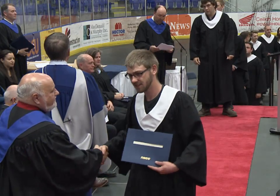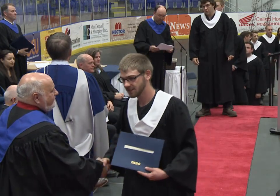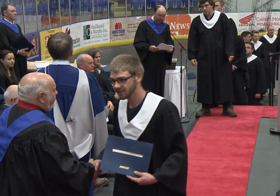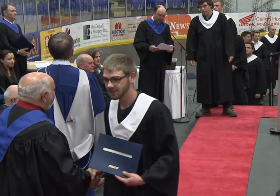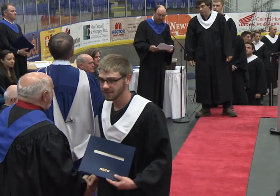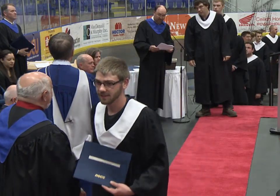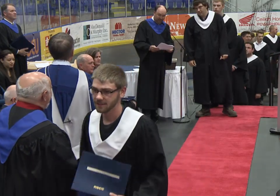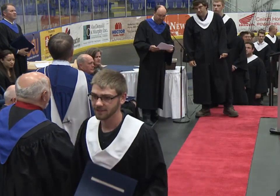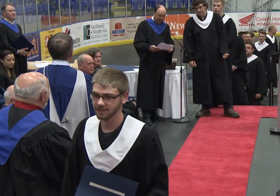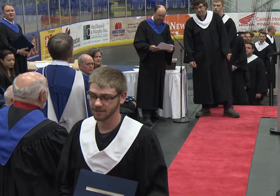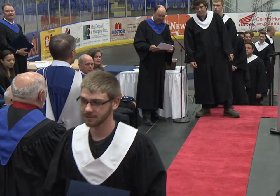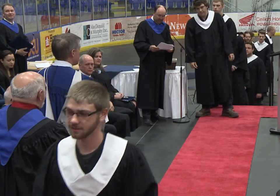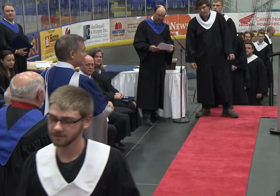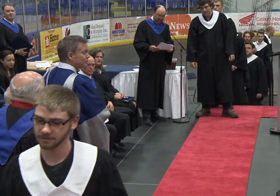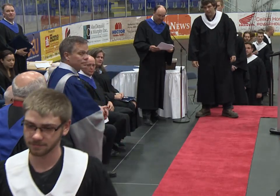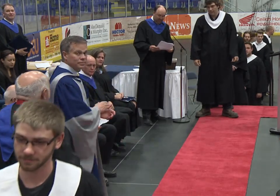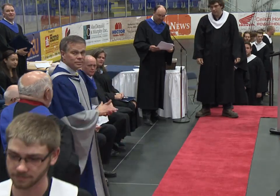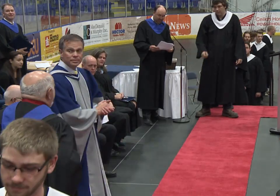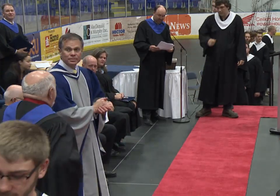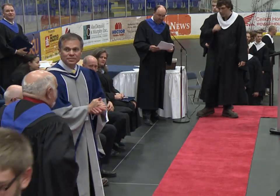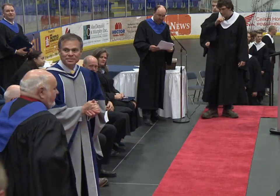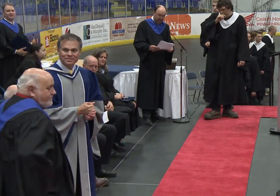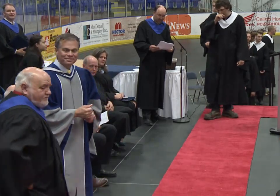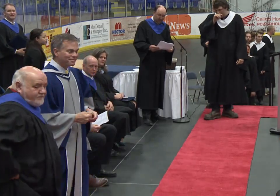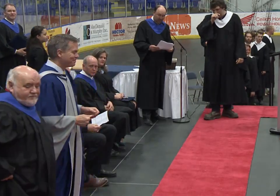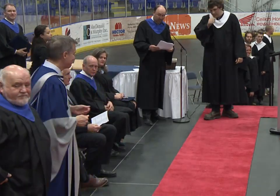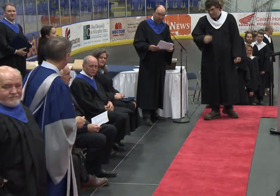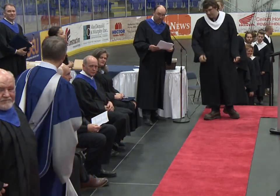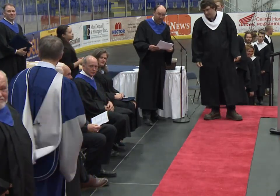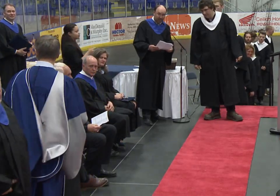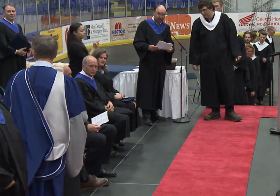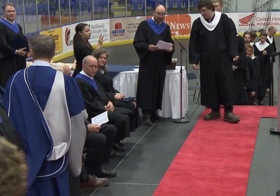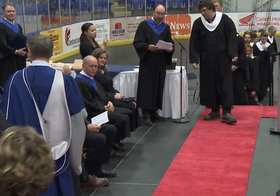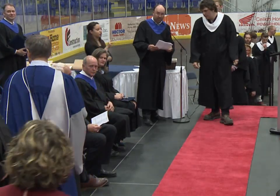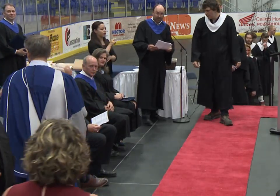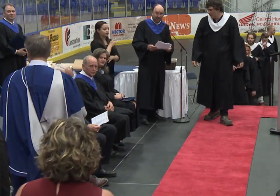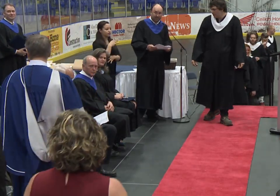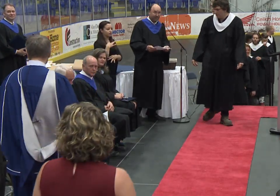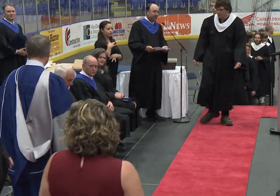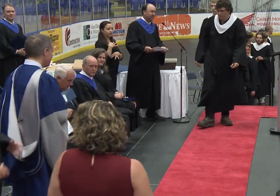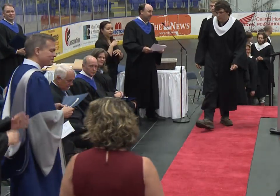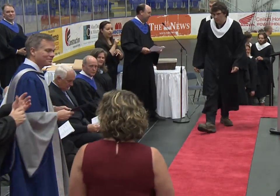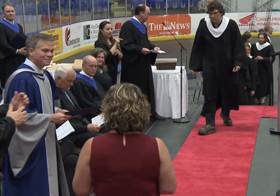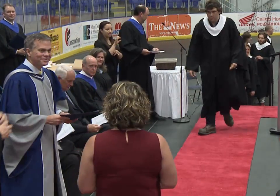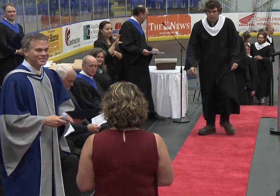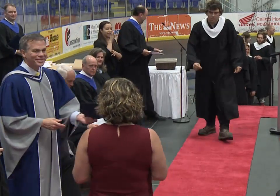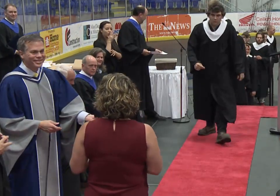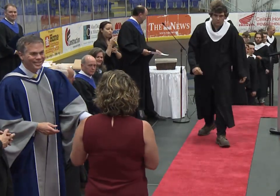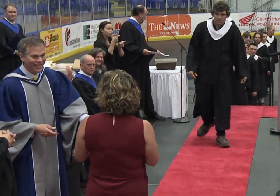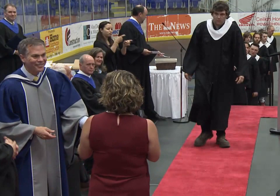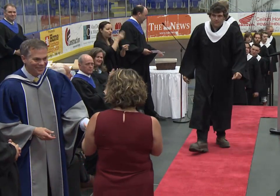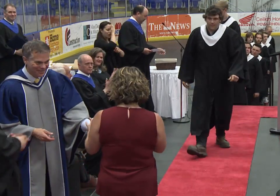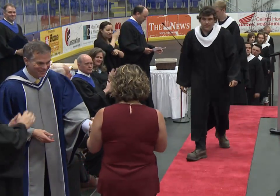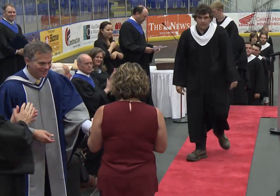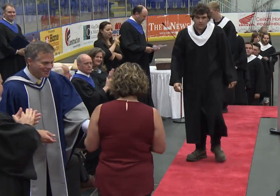Gwen Fulmer of the NSCC joins us now to present her son, Kyle Rocky, with his diploma.